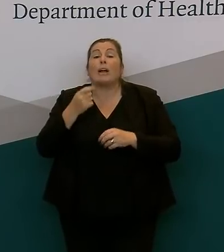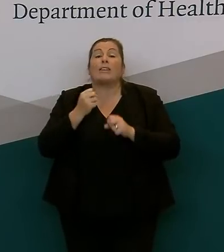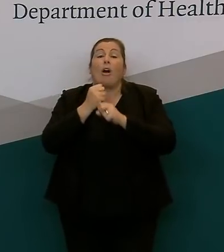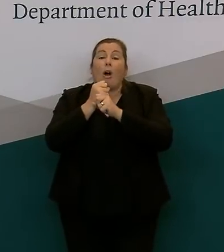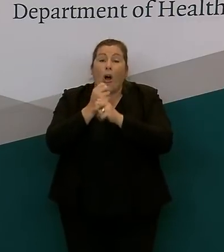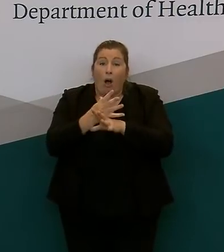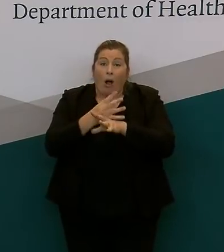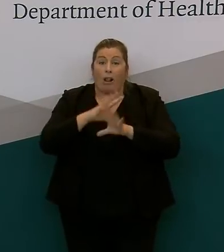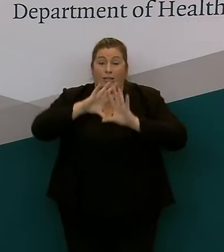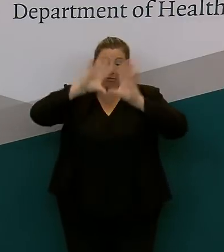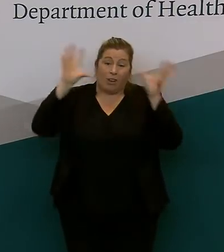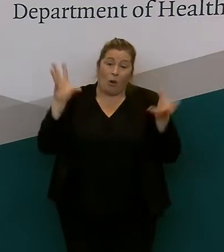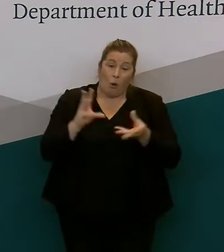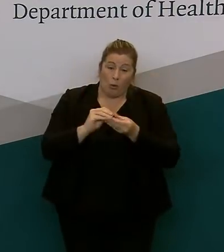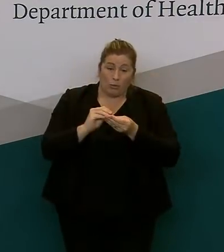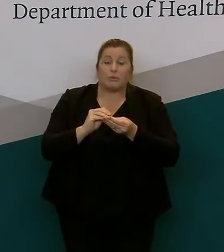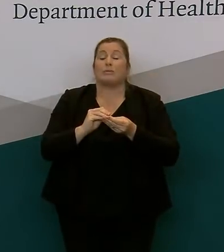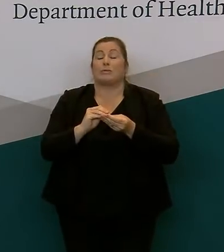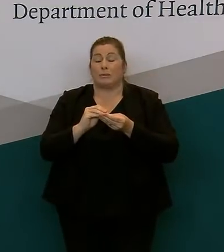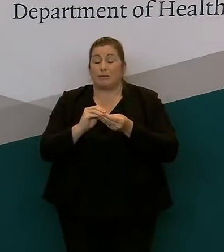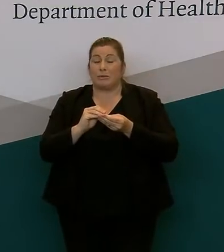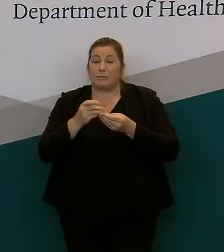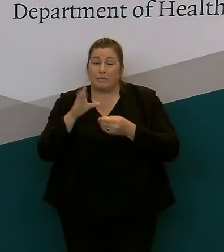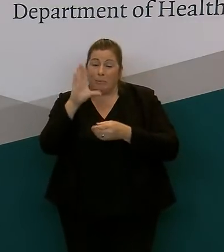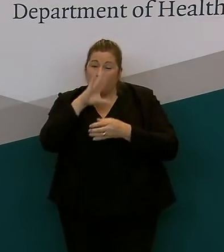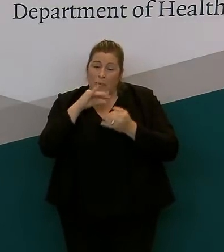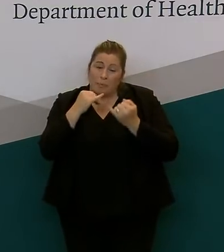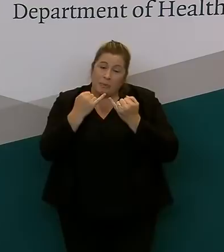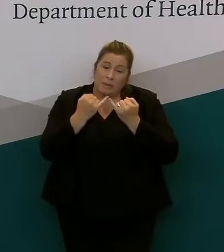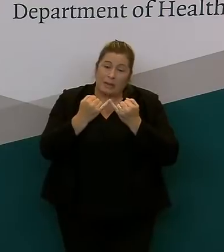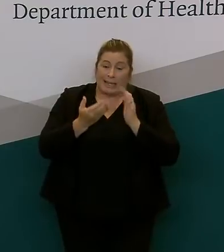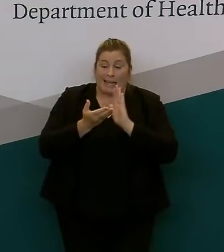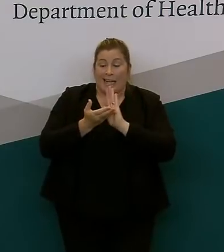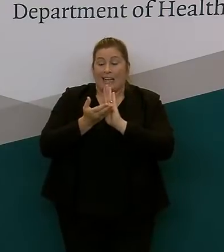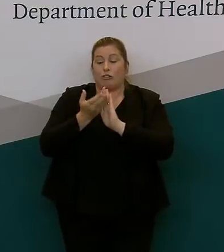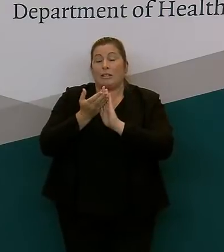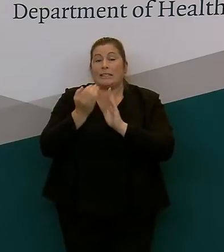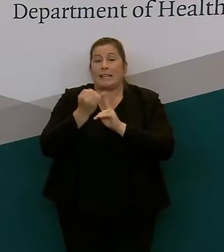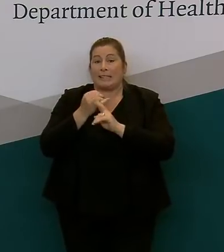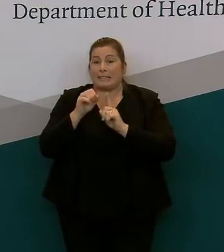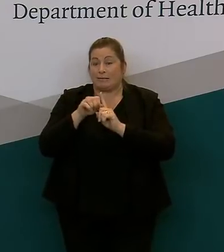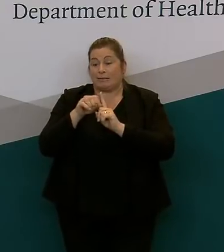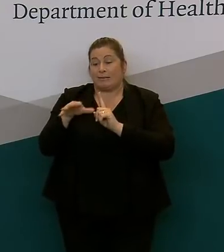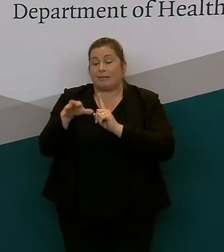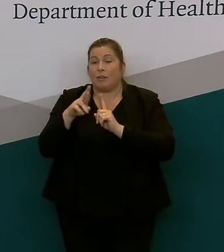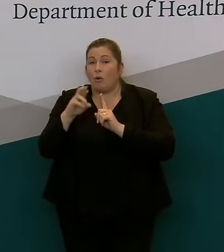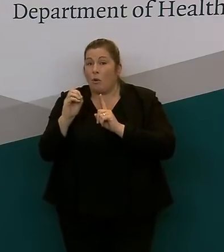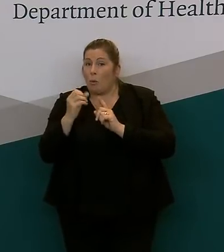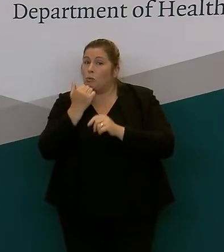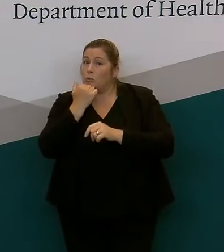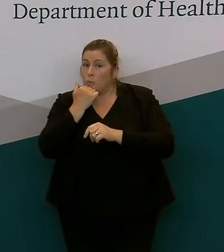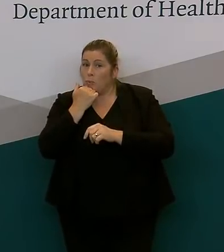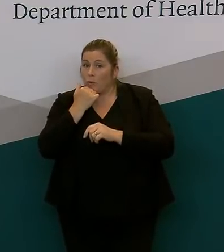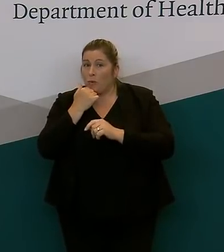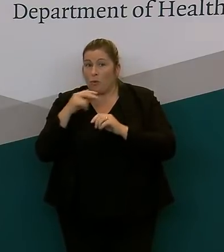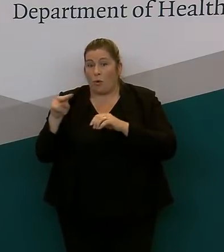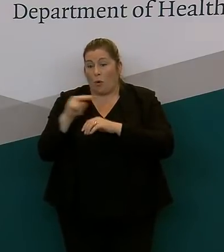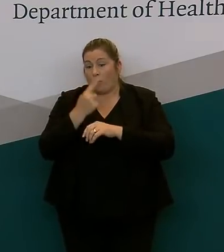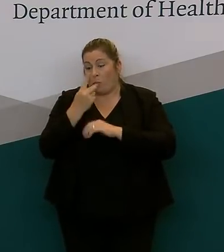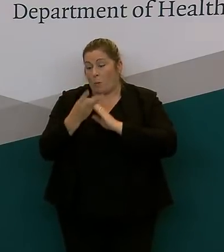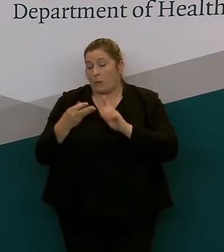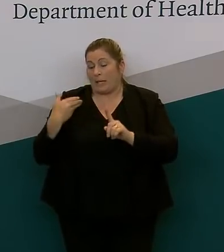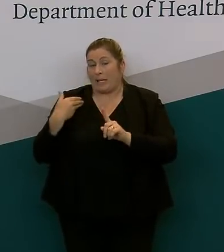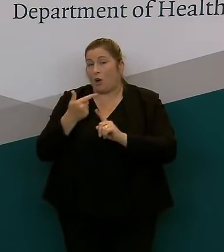round, it suggests that there has been an increase in reproduction number over the course of the last week or